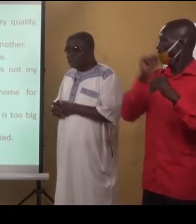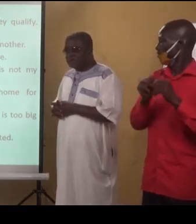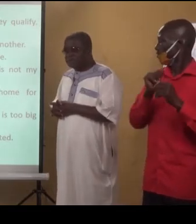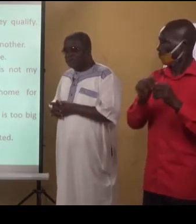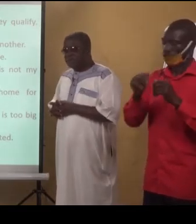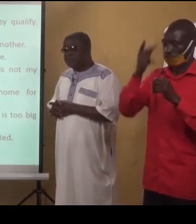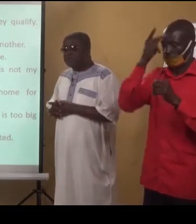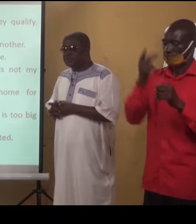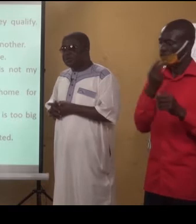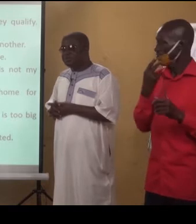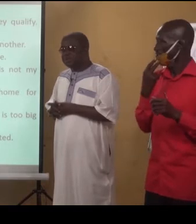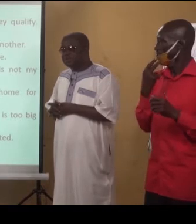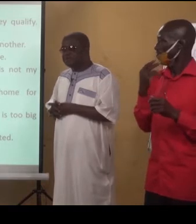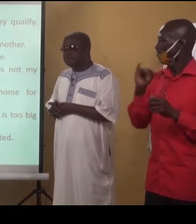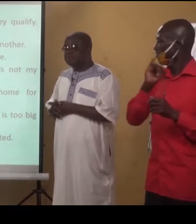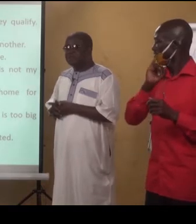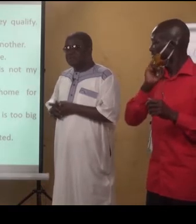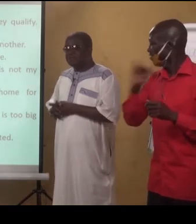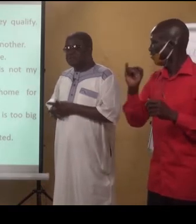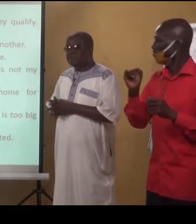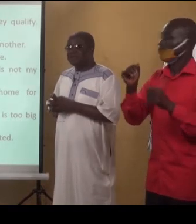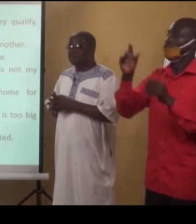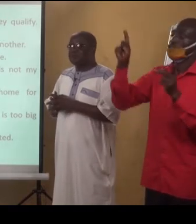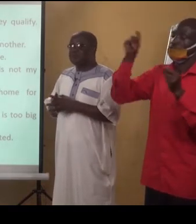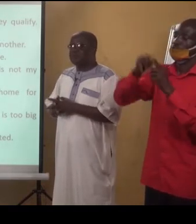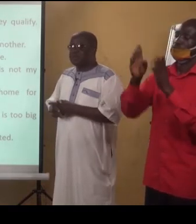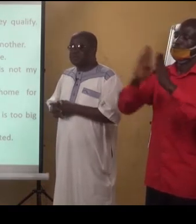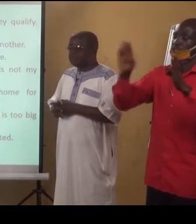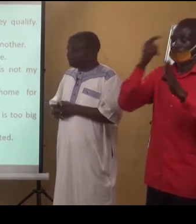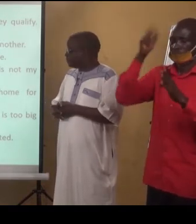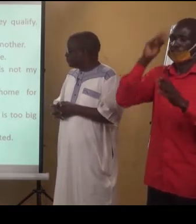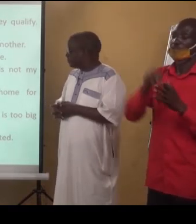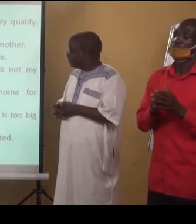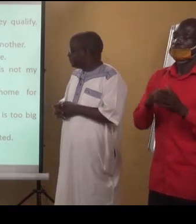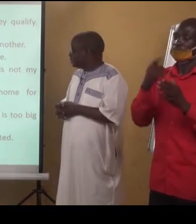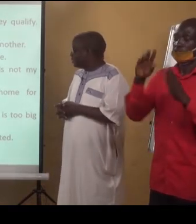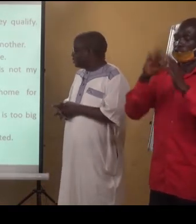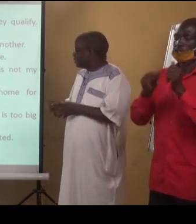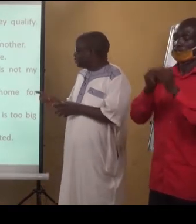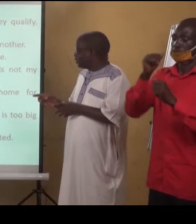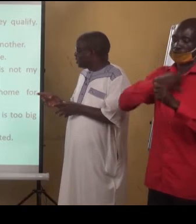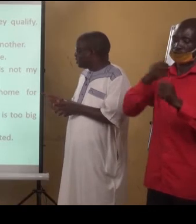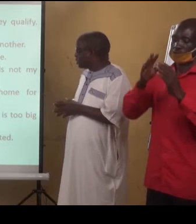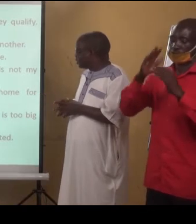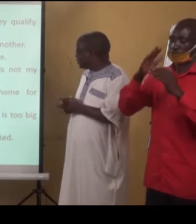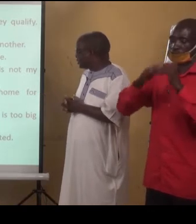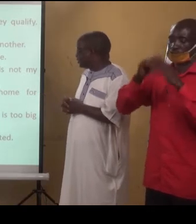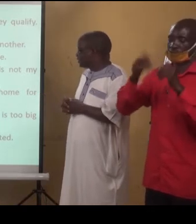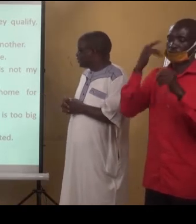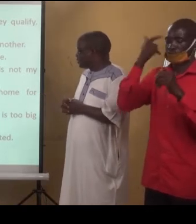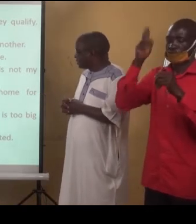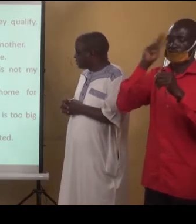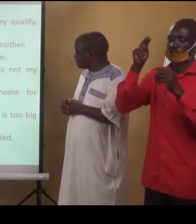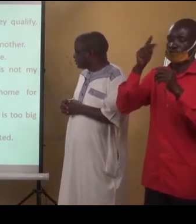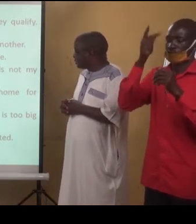The house which John built for his parents is too big for them. Which John built for